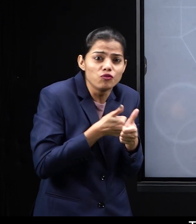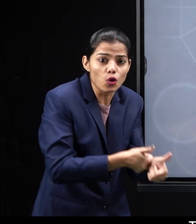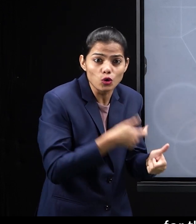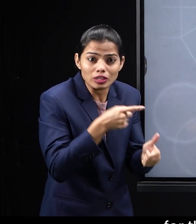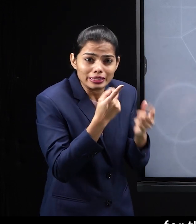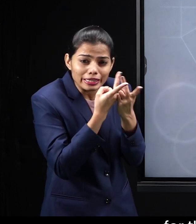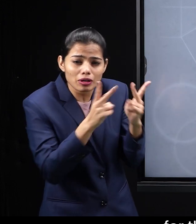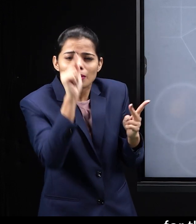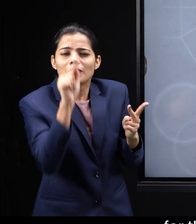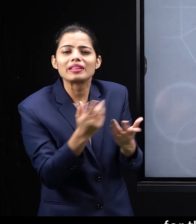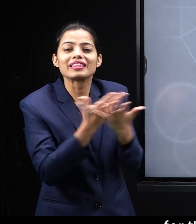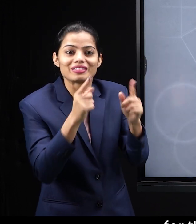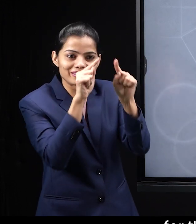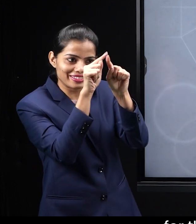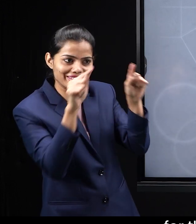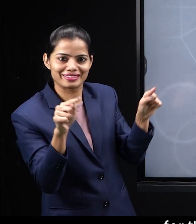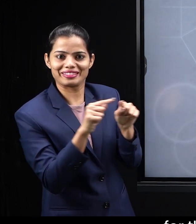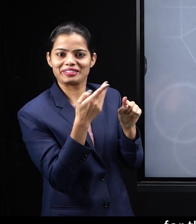criteria for the congruency of the triangles.